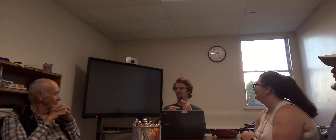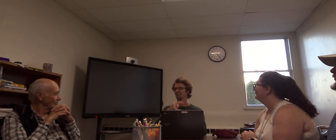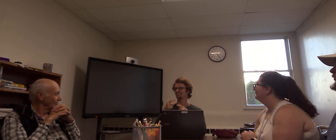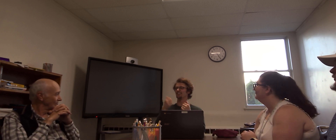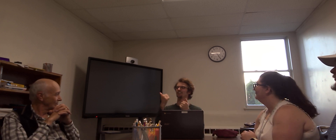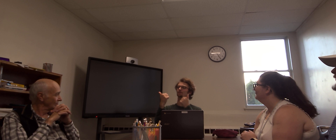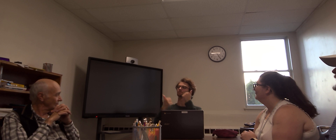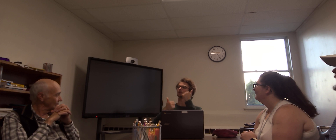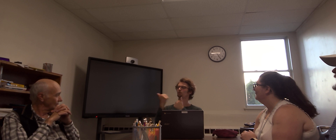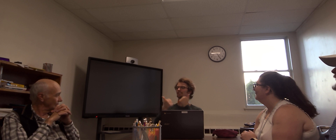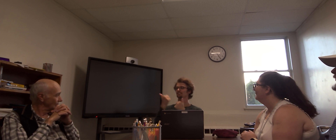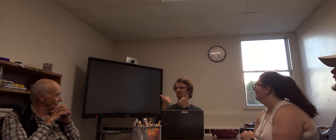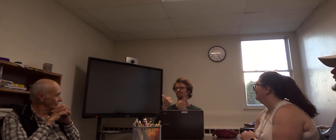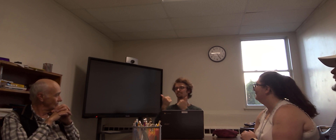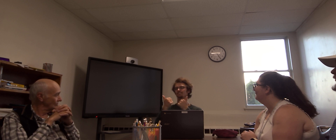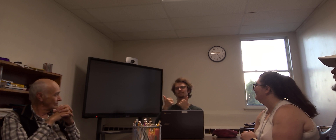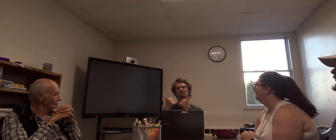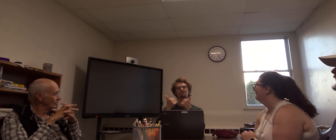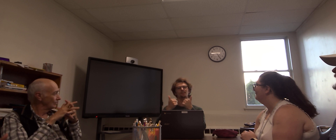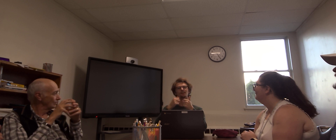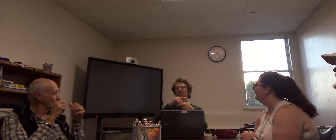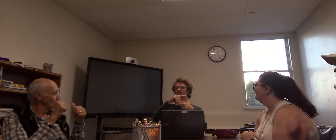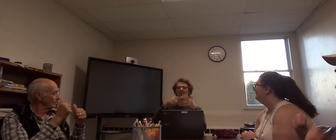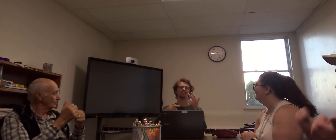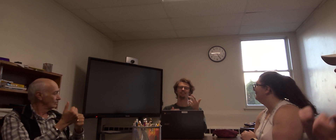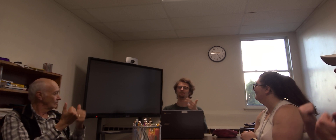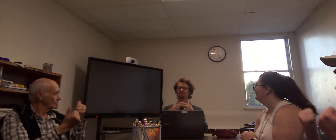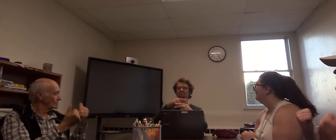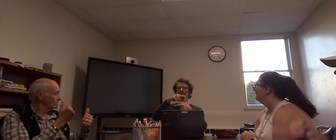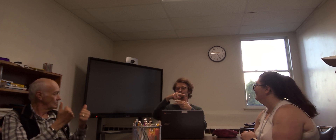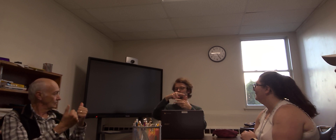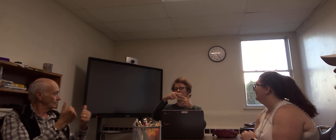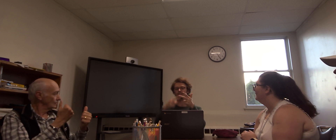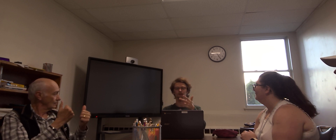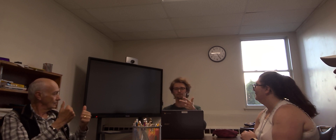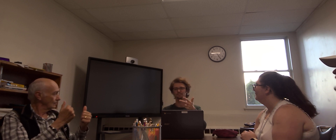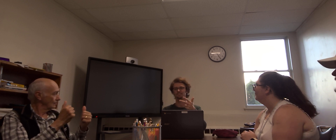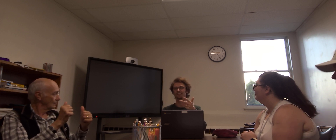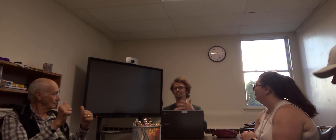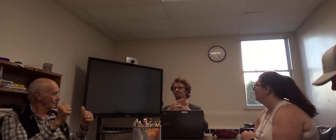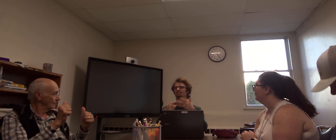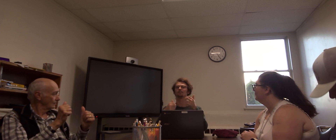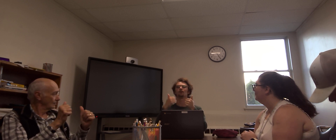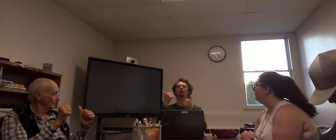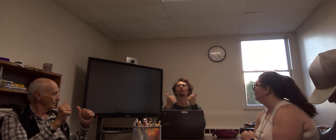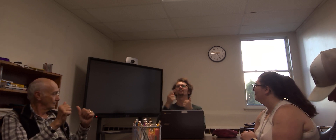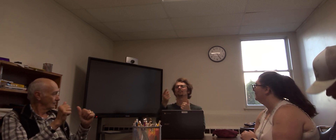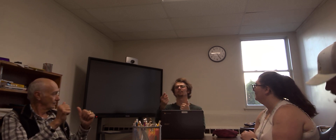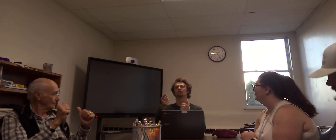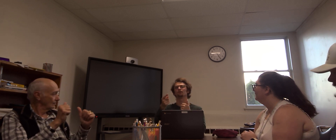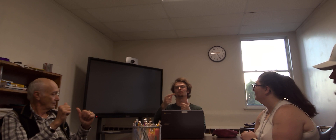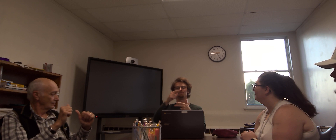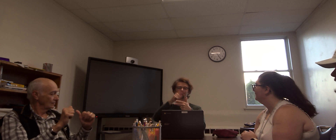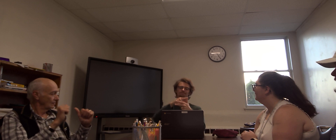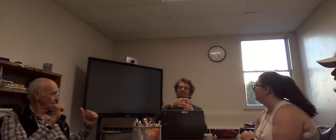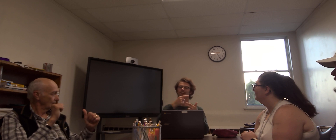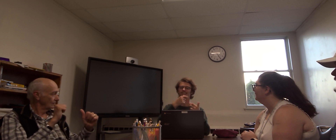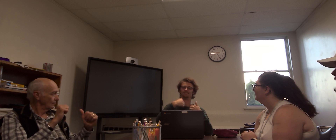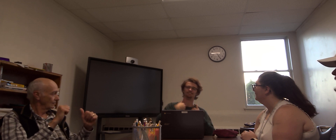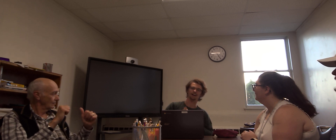sign there, which. So a lot of times you'll set up a number of things. Which are you? I did